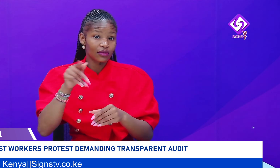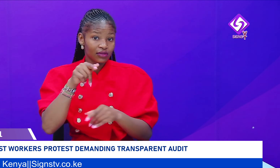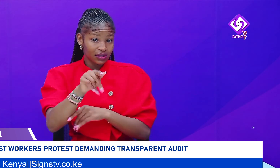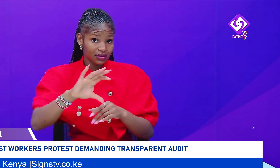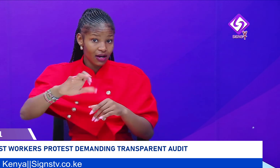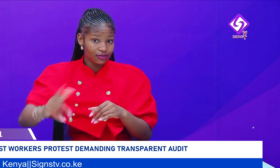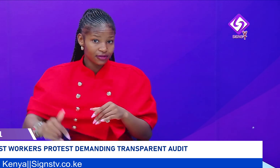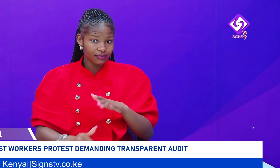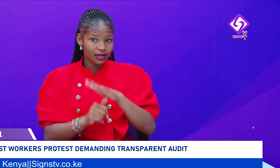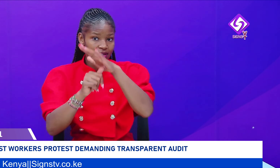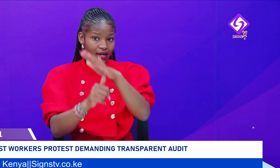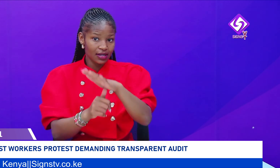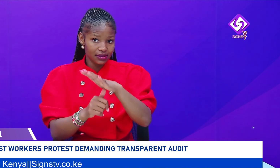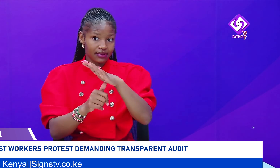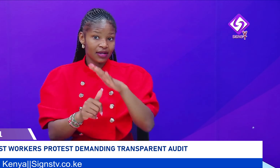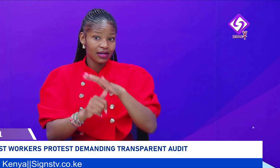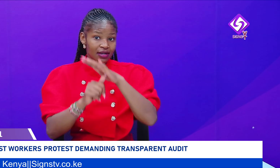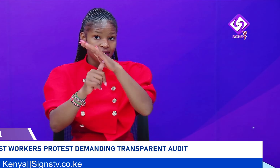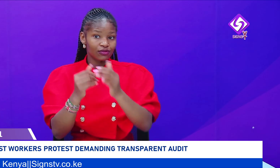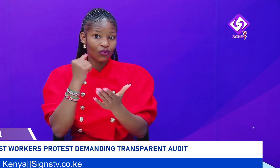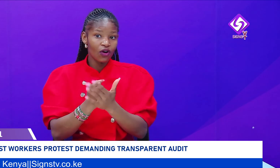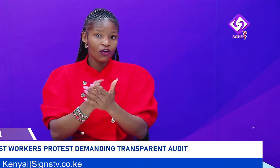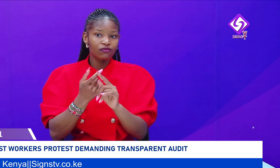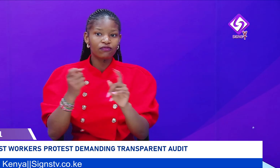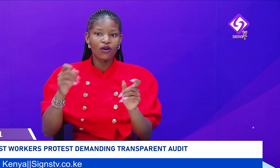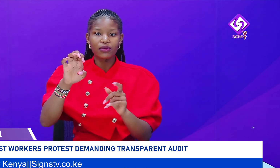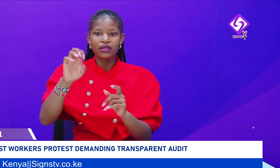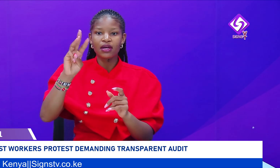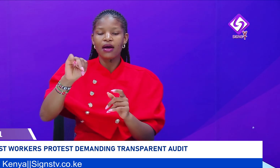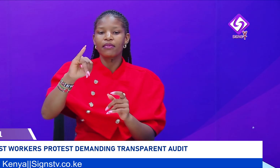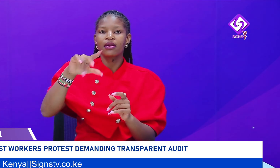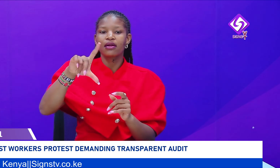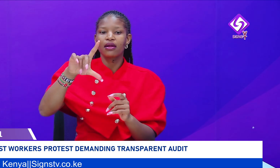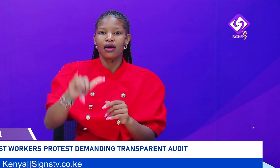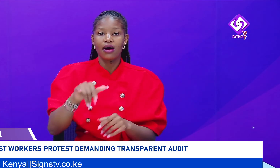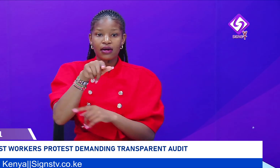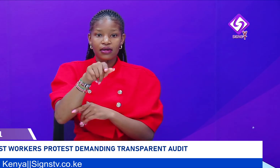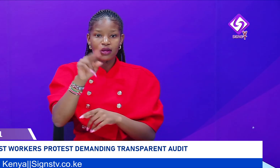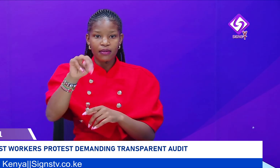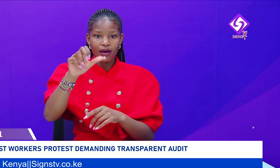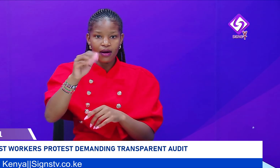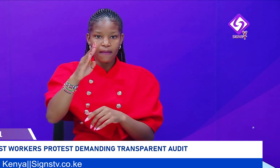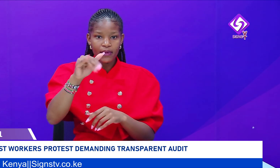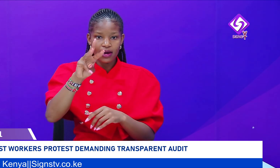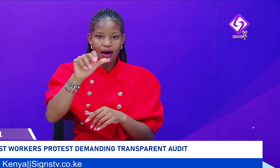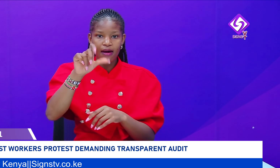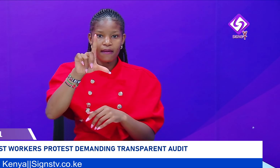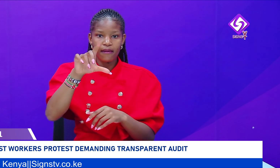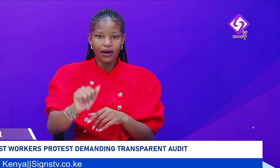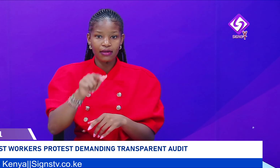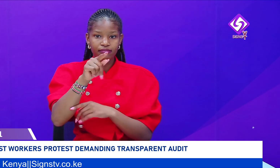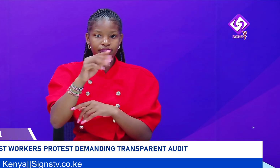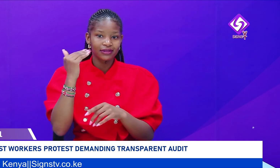Speaking to the media outside the county assembly, Clinical Officer Emily